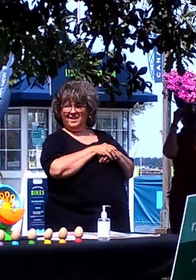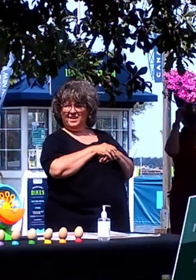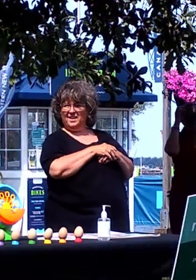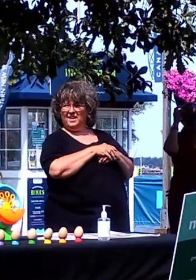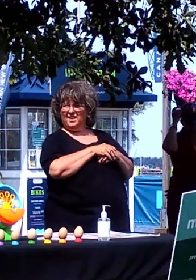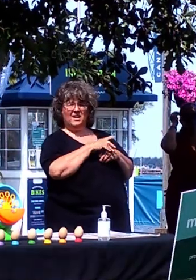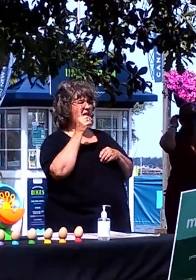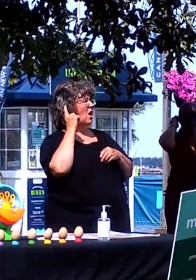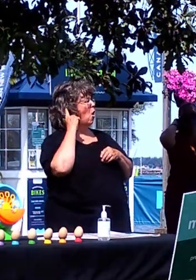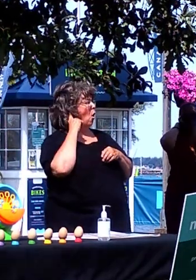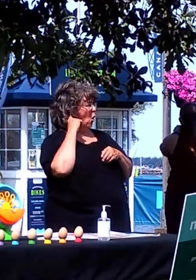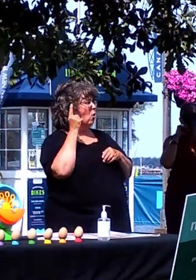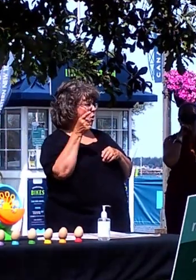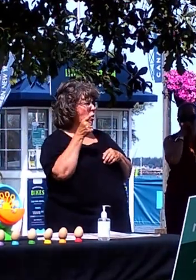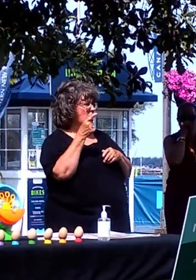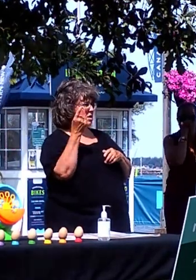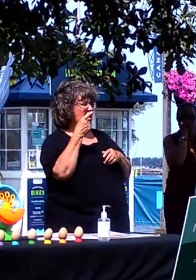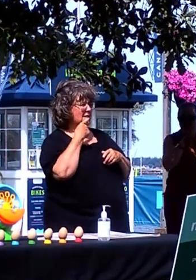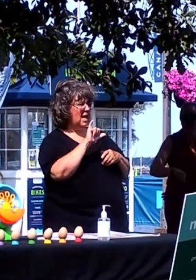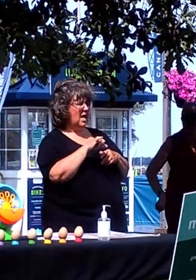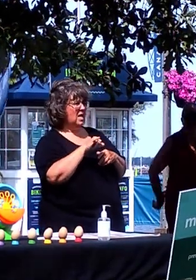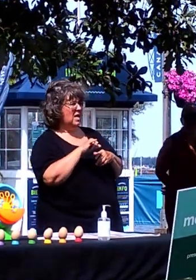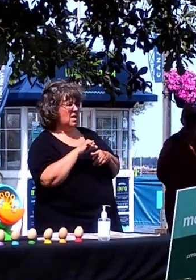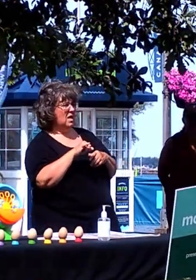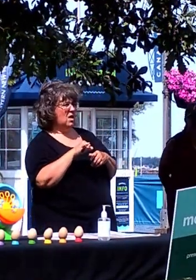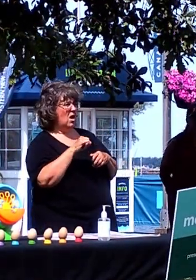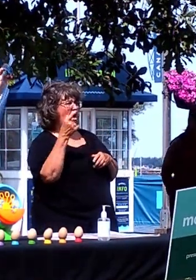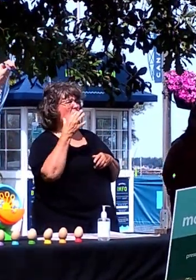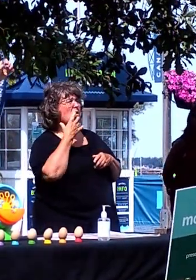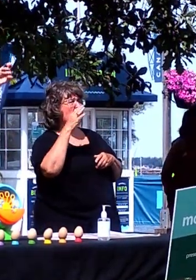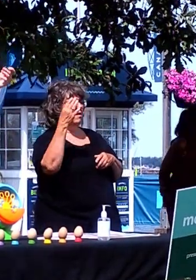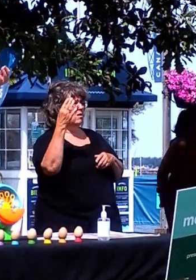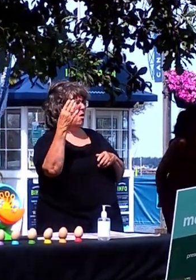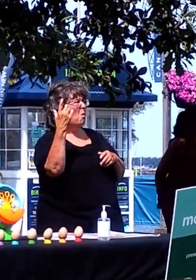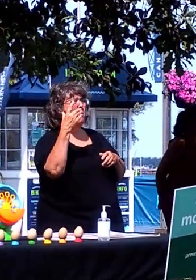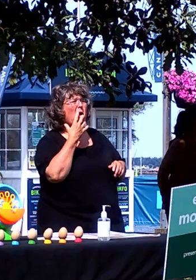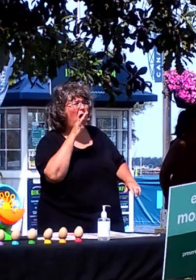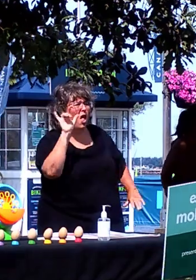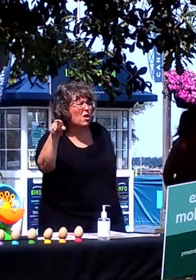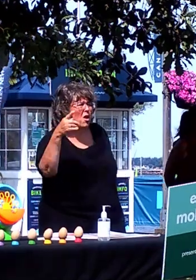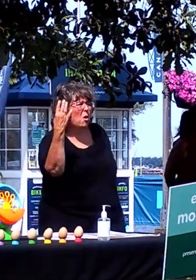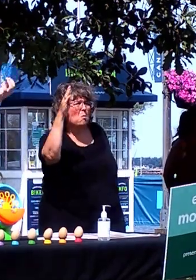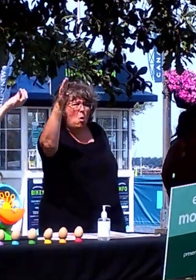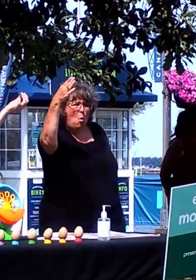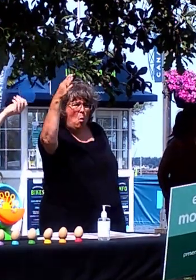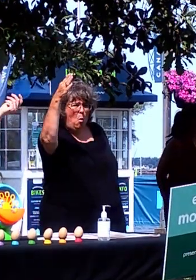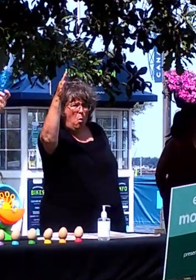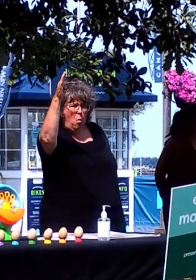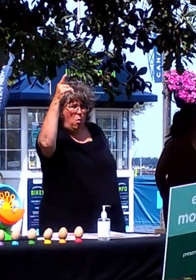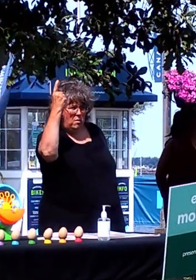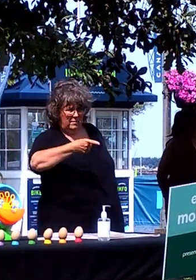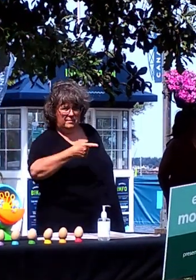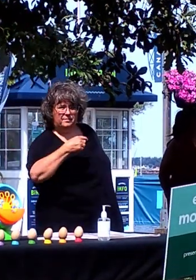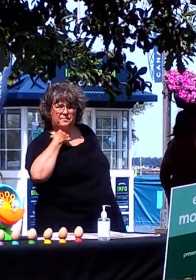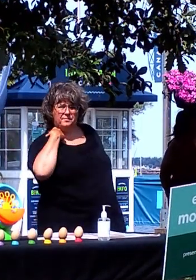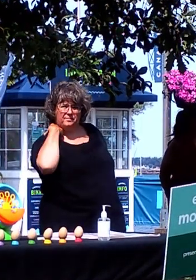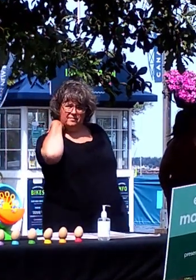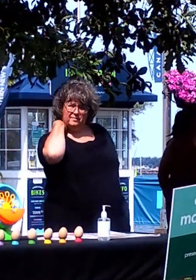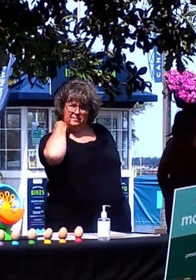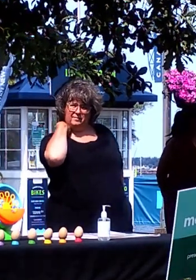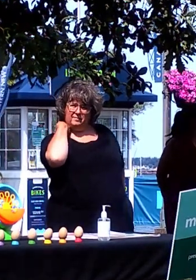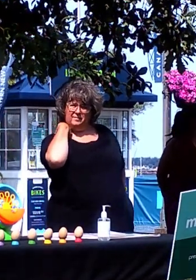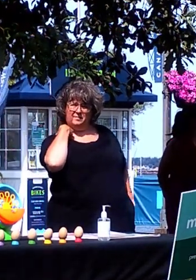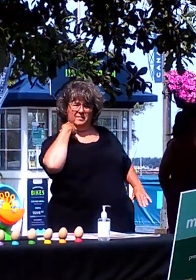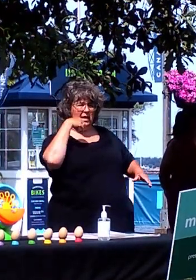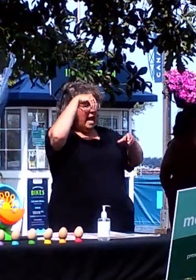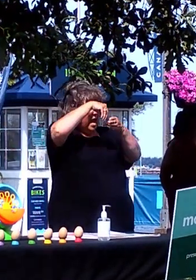Oh, I heard some kiddos naming colors already. Can you guys tell me what this color is? Blue. You guys are so smart. And I can